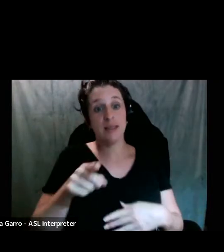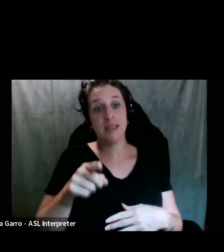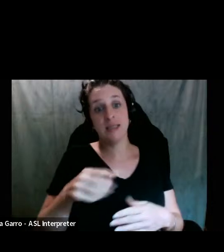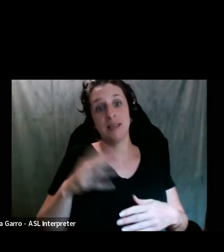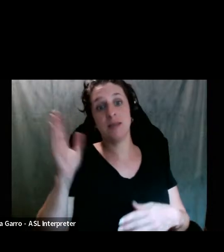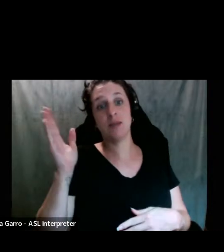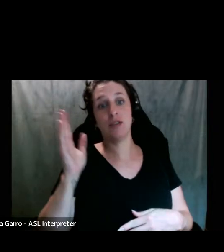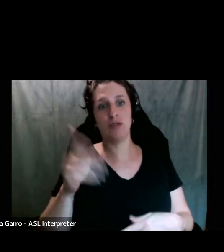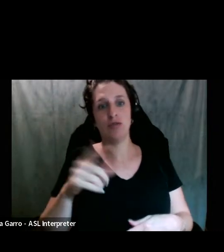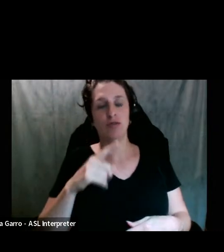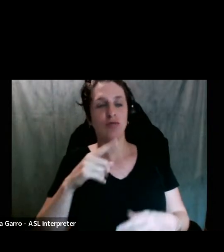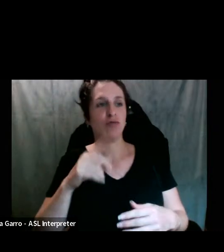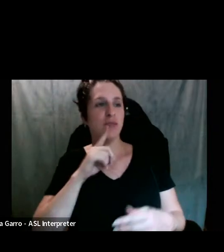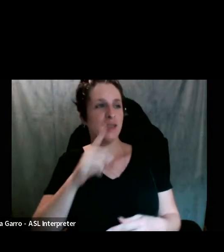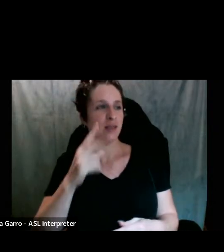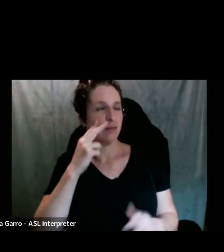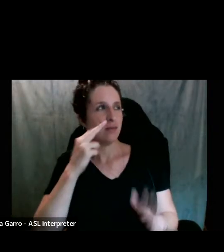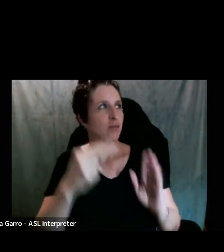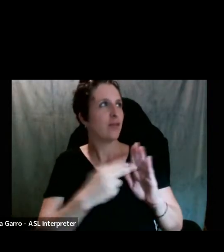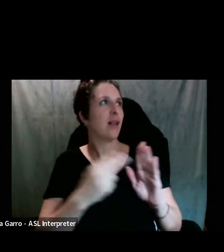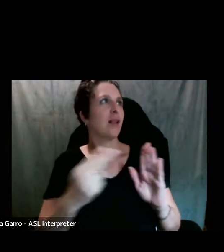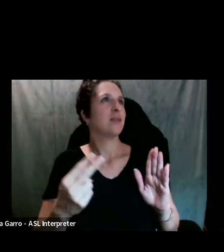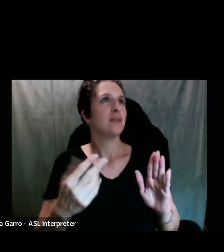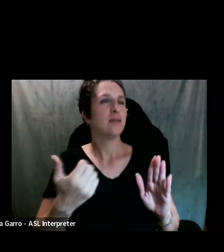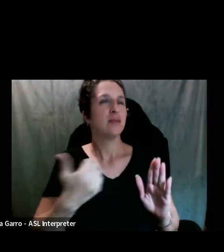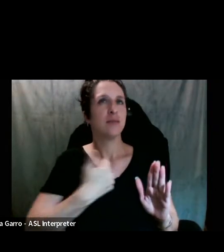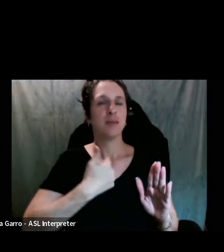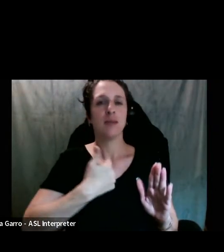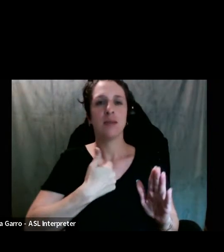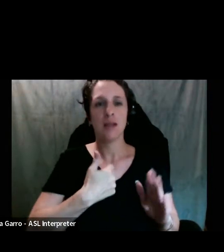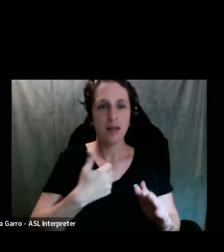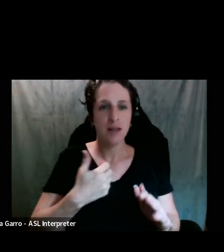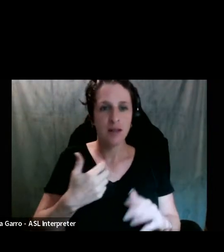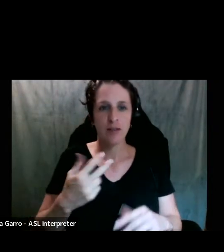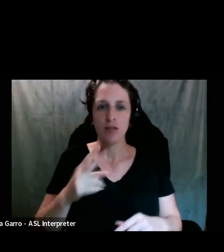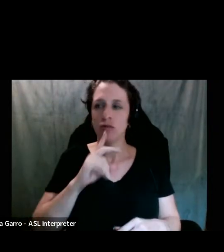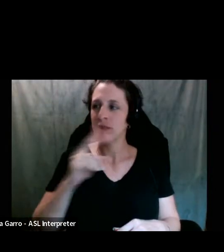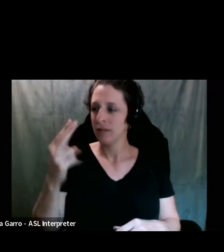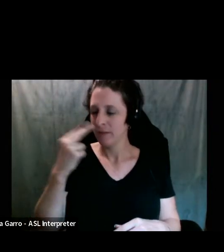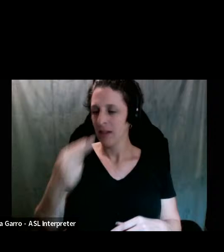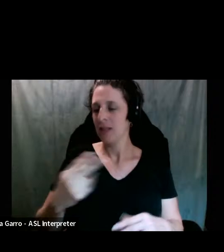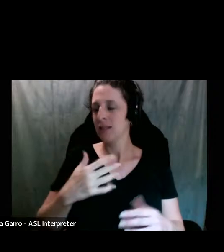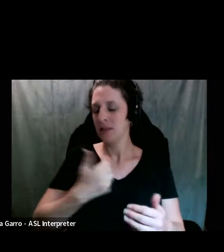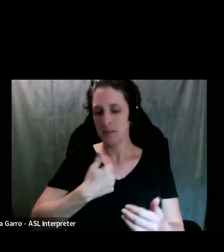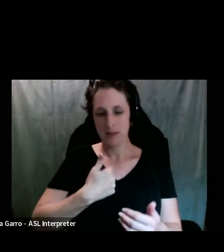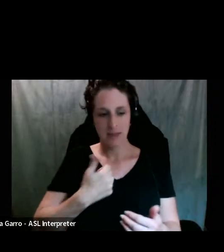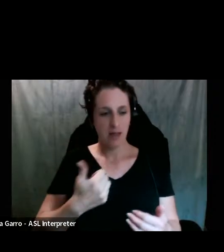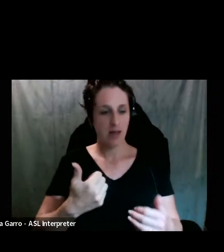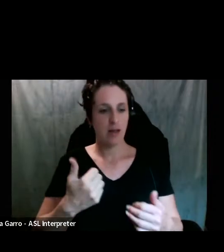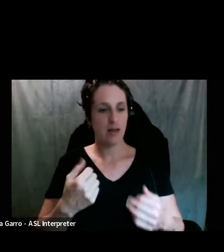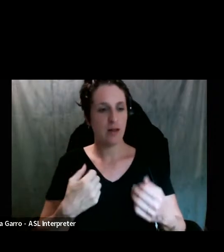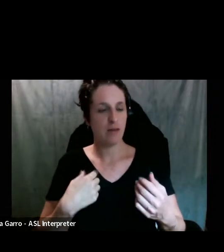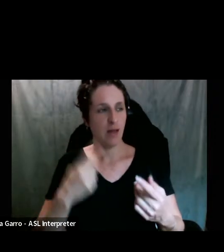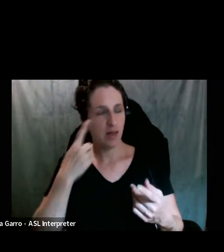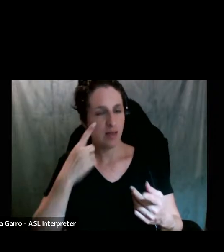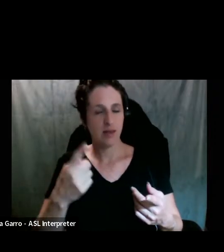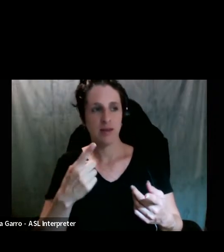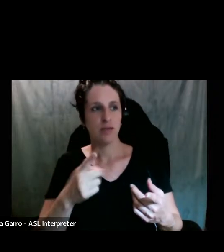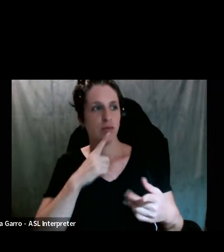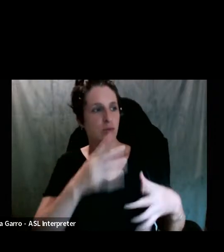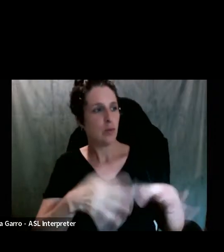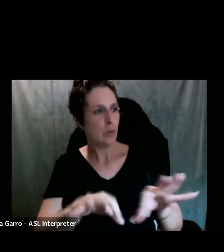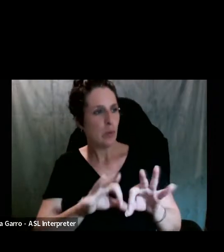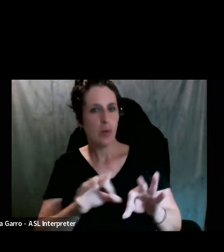it. It made me really reflect in myself and reflect what I do, what I think is important. The video was amazing because it really talked